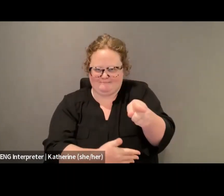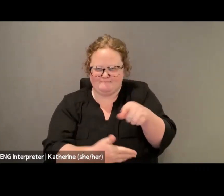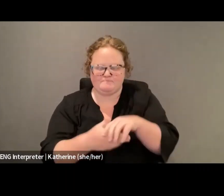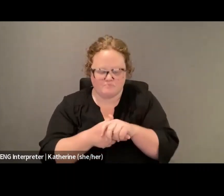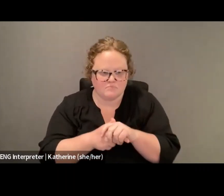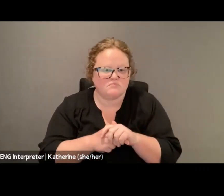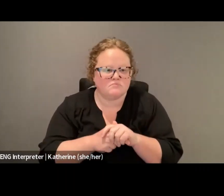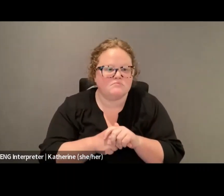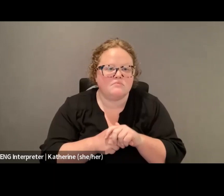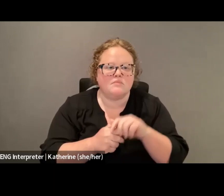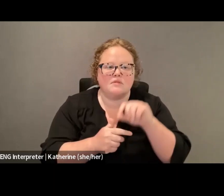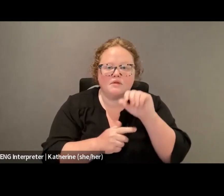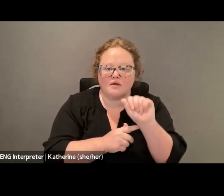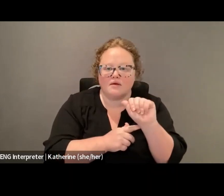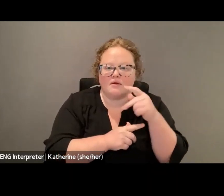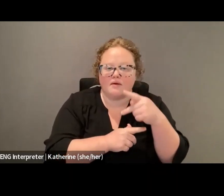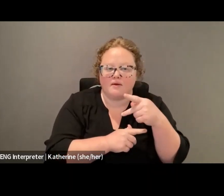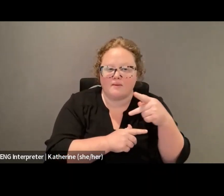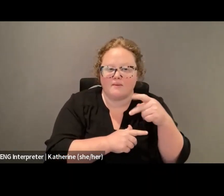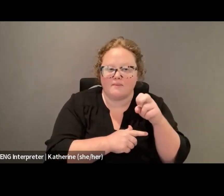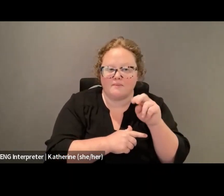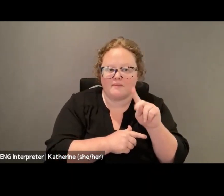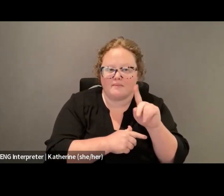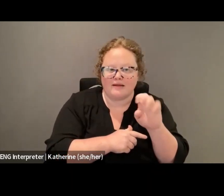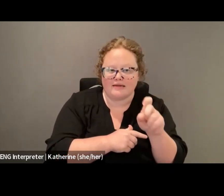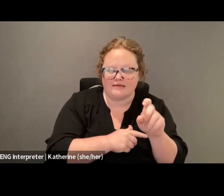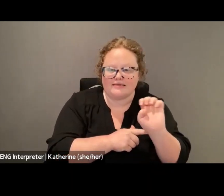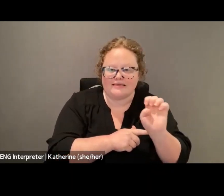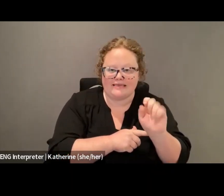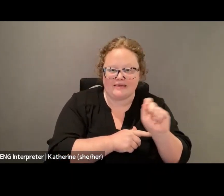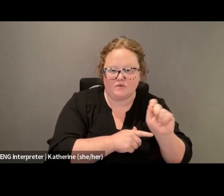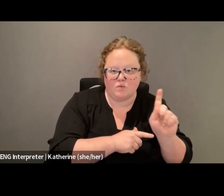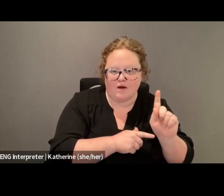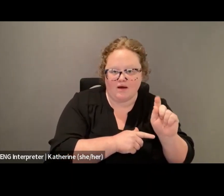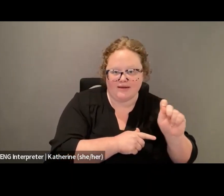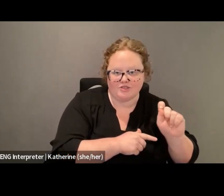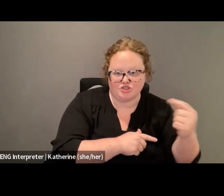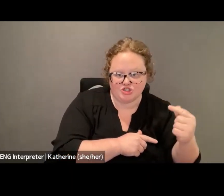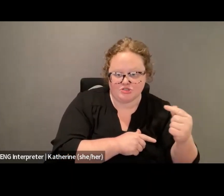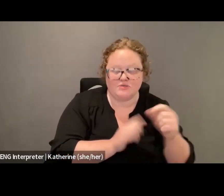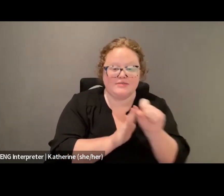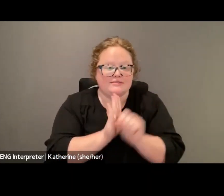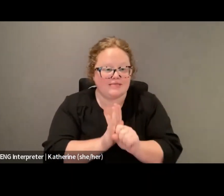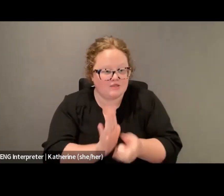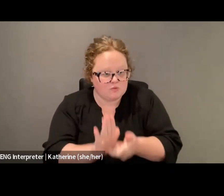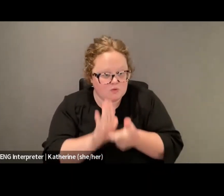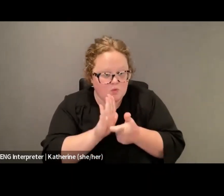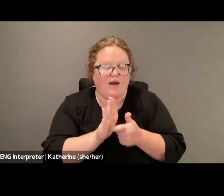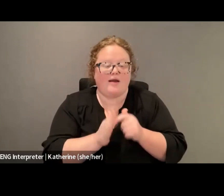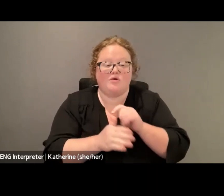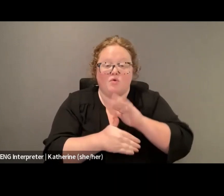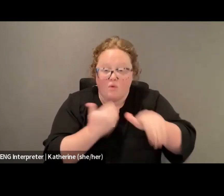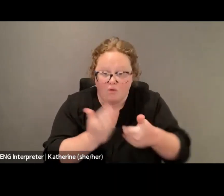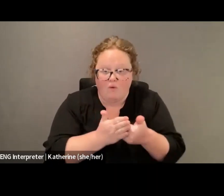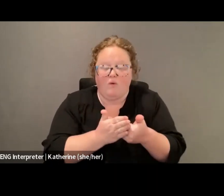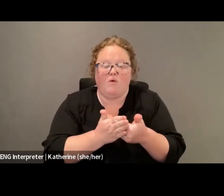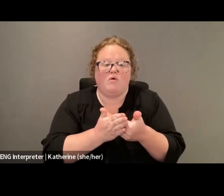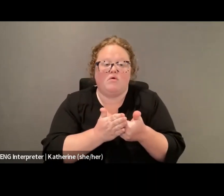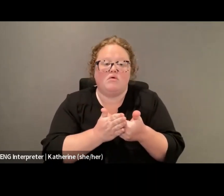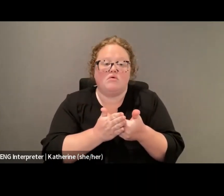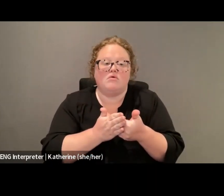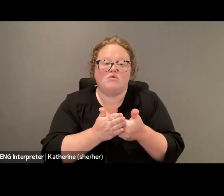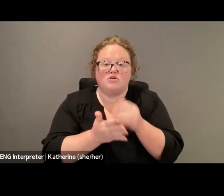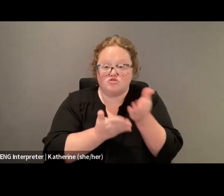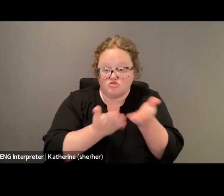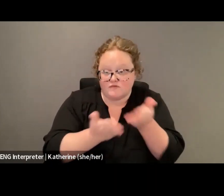It is Appendix E1G, where the state is required to list every single service that can be directed by